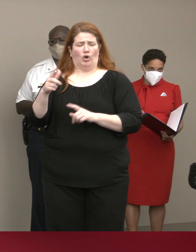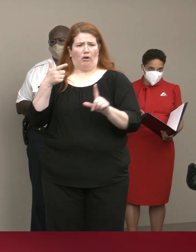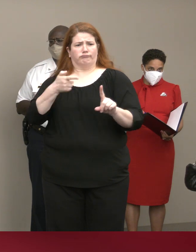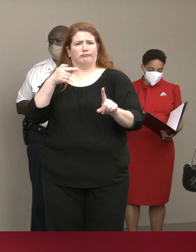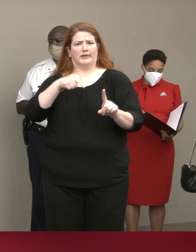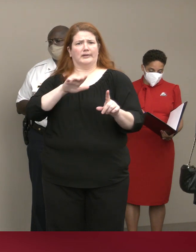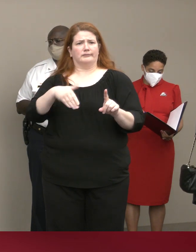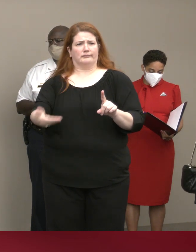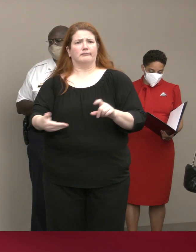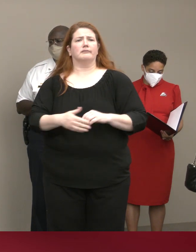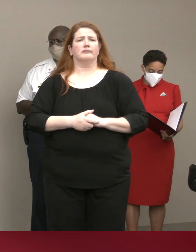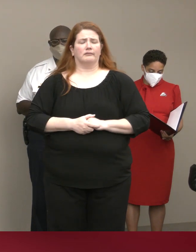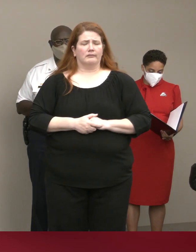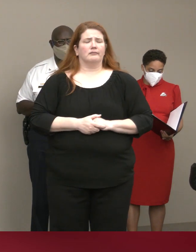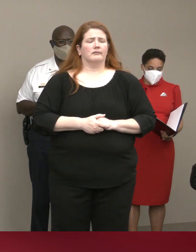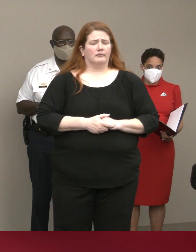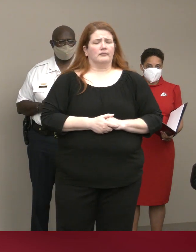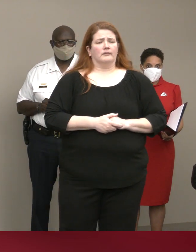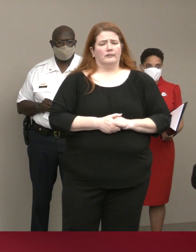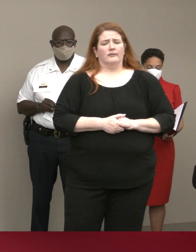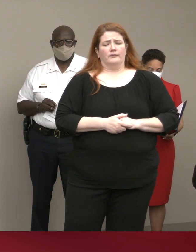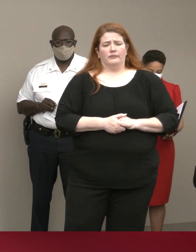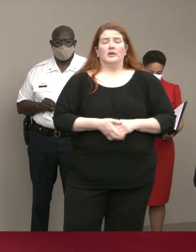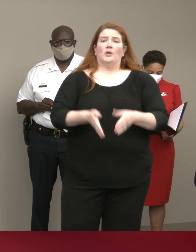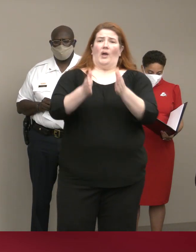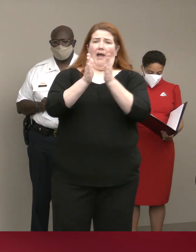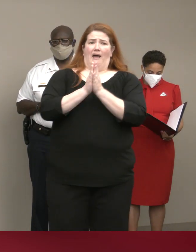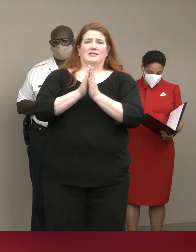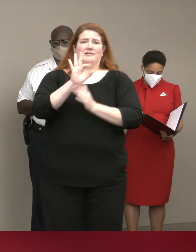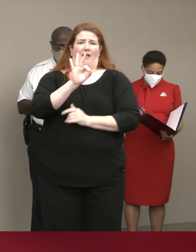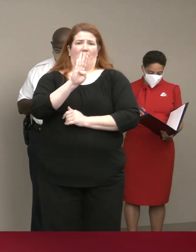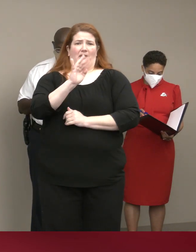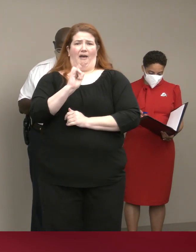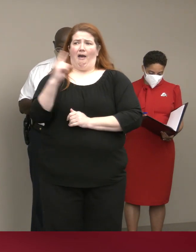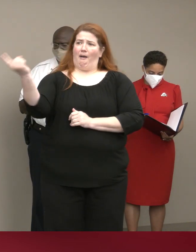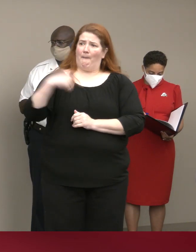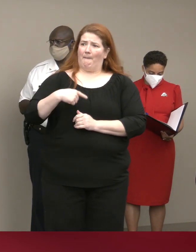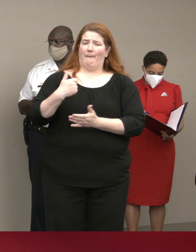We requested the assistance of the FBI